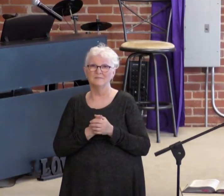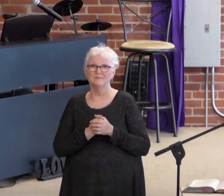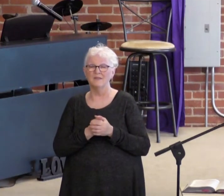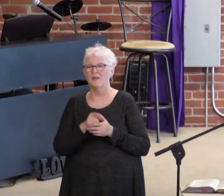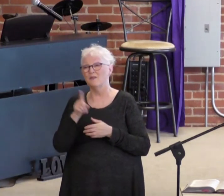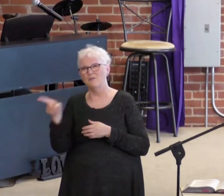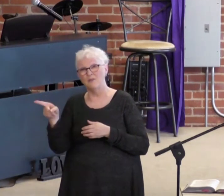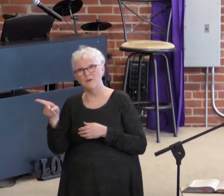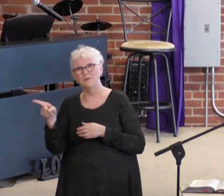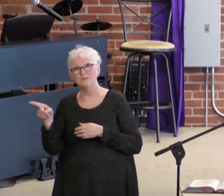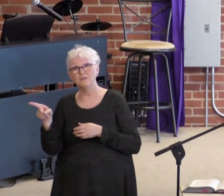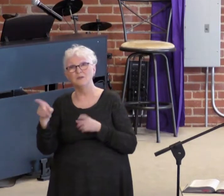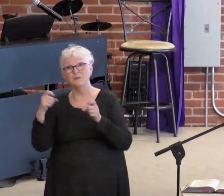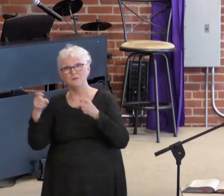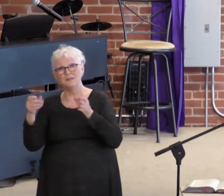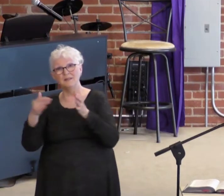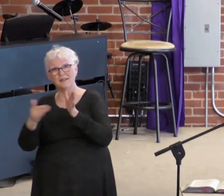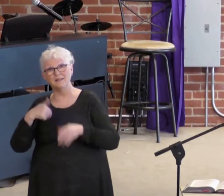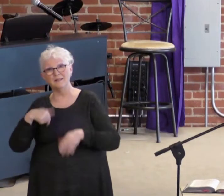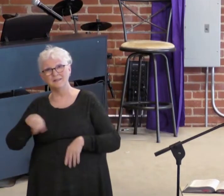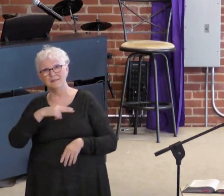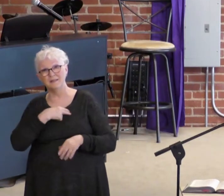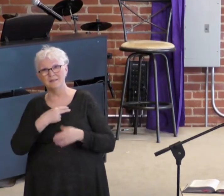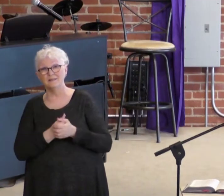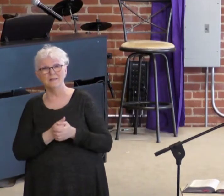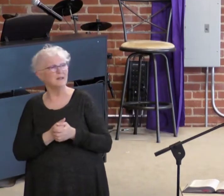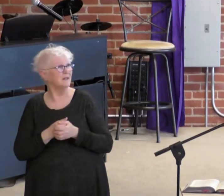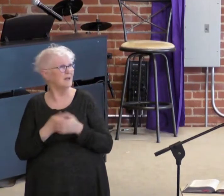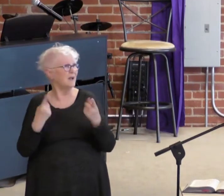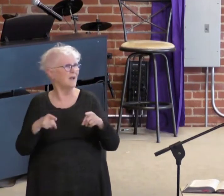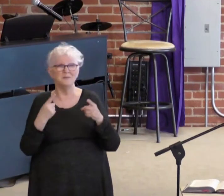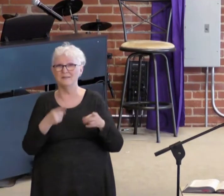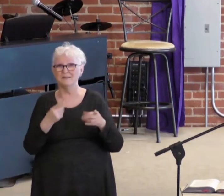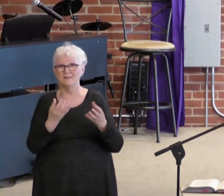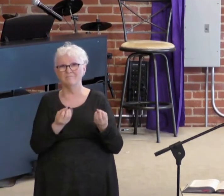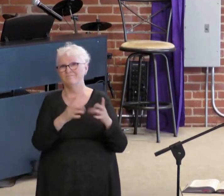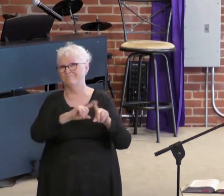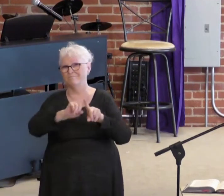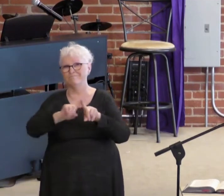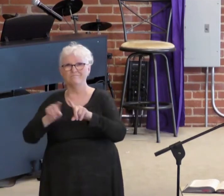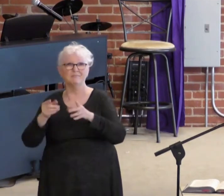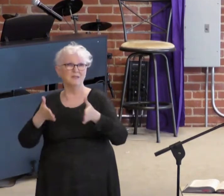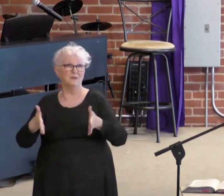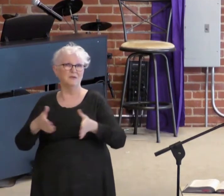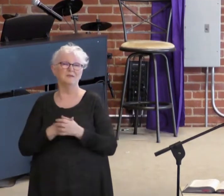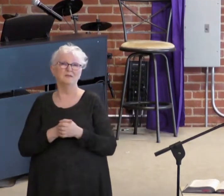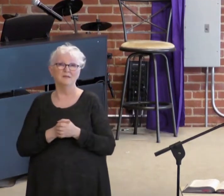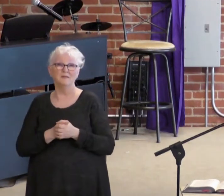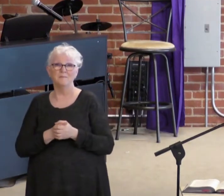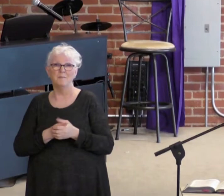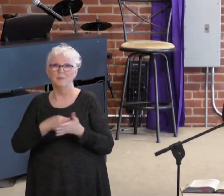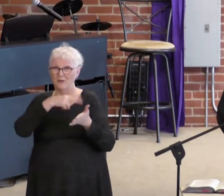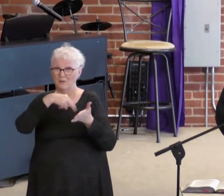us. And that happens in so many ways. And I want to read just a few scriptures with you